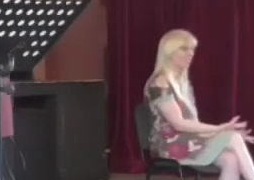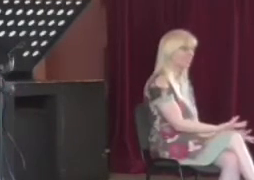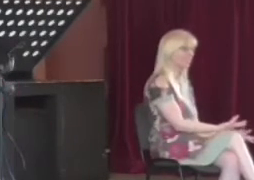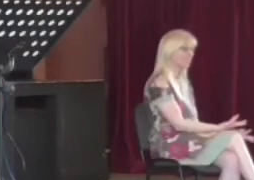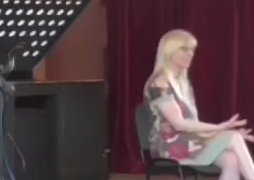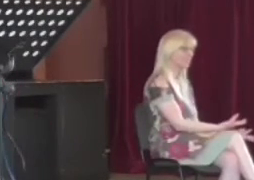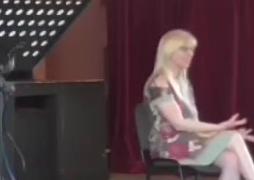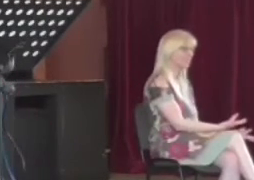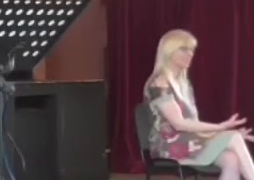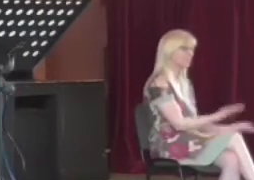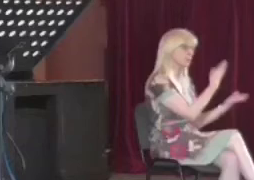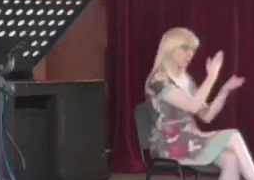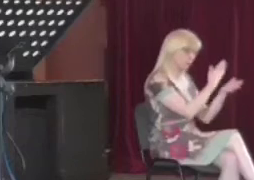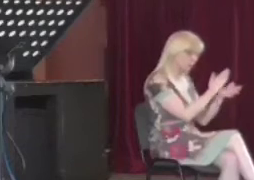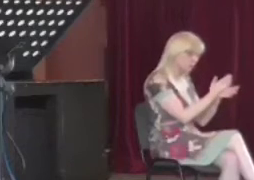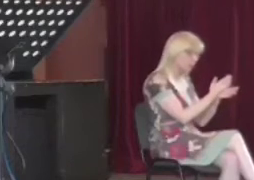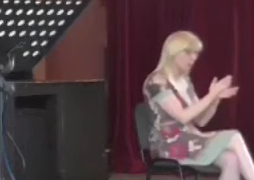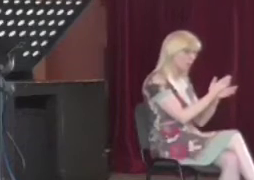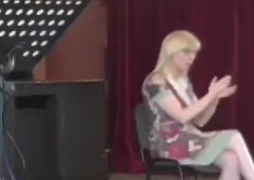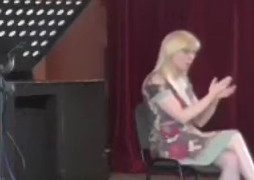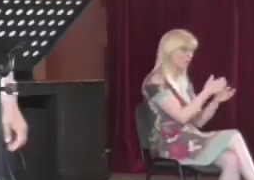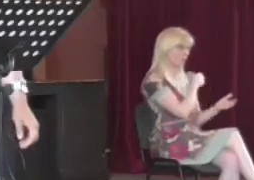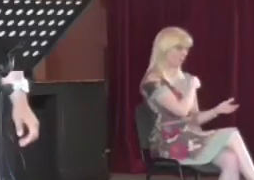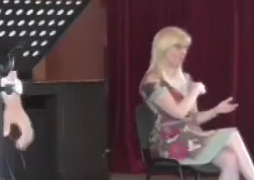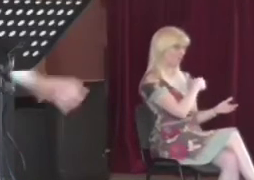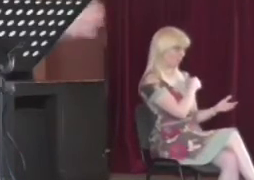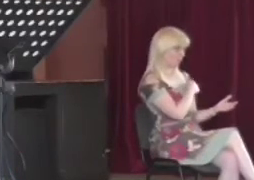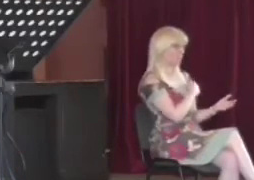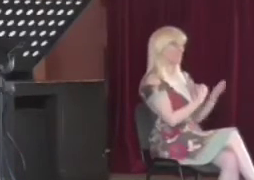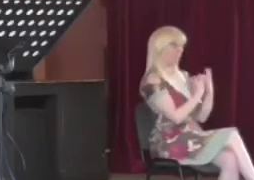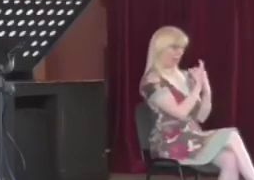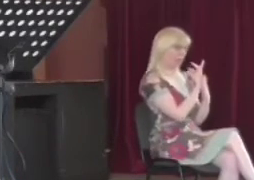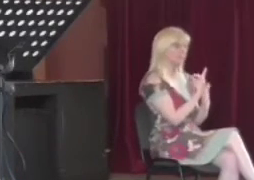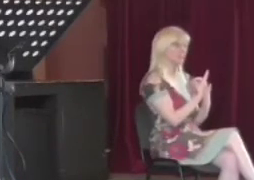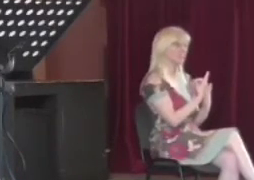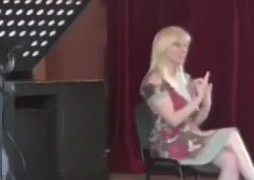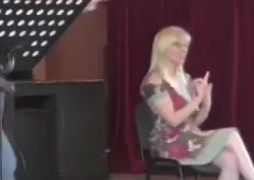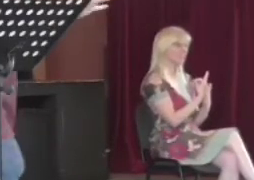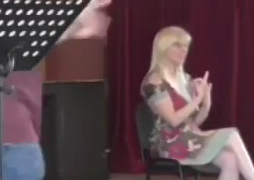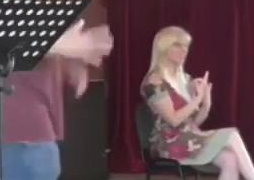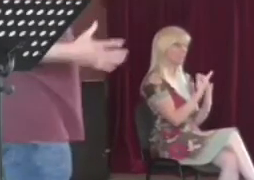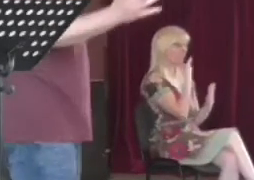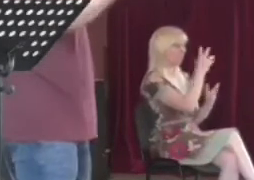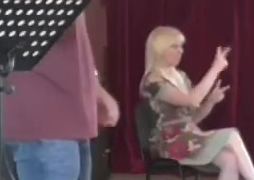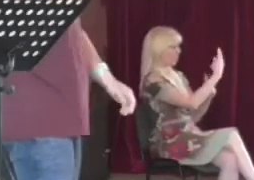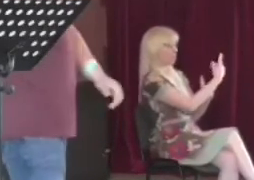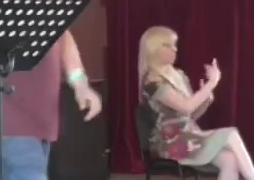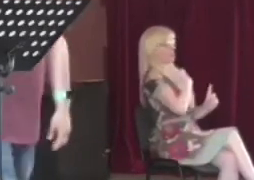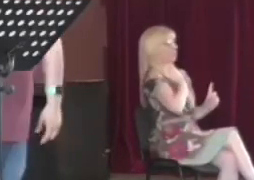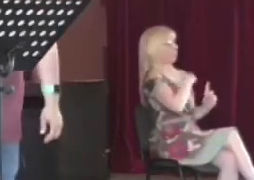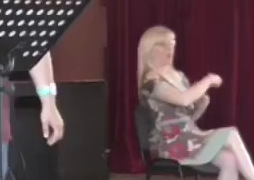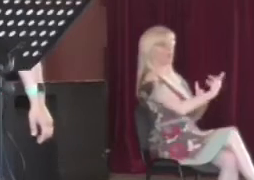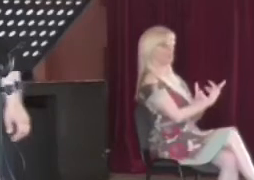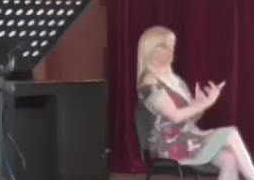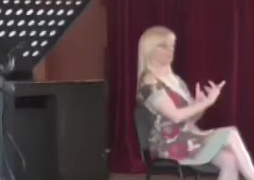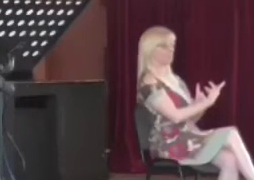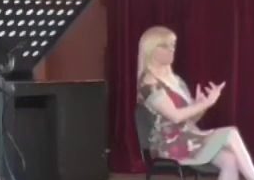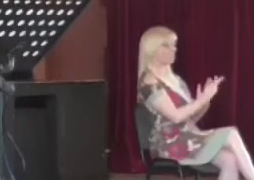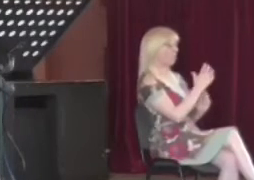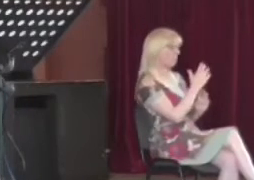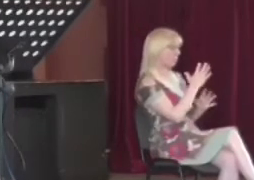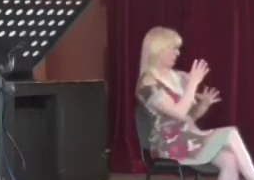synagogues, he went with those around him, and he preached. Some people became Christians. Thousands became Christians as a result of his